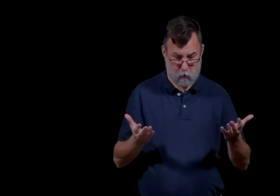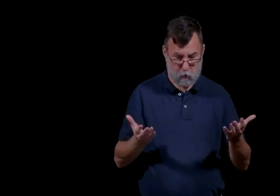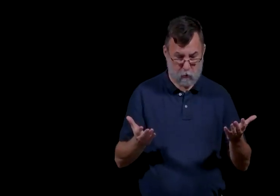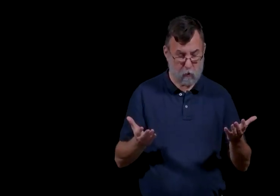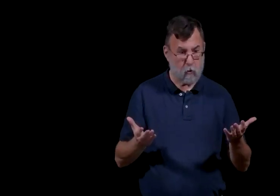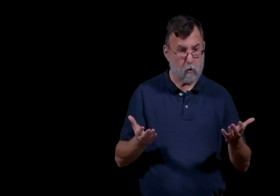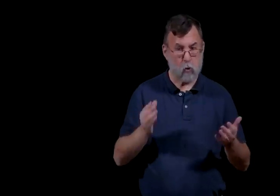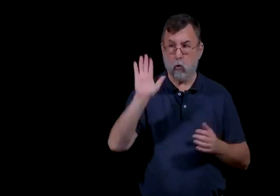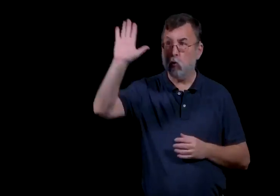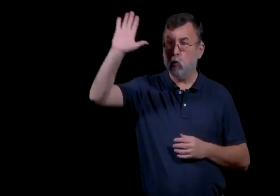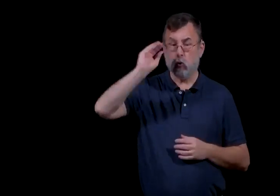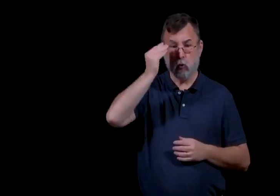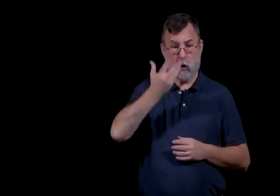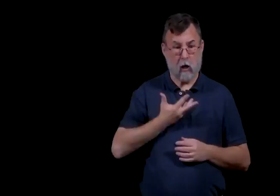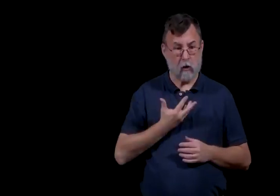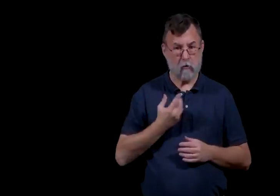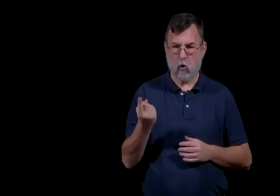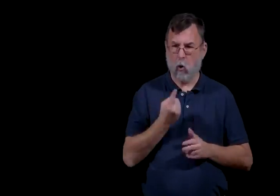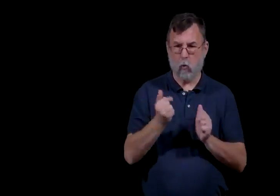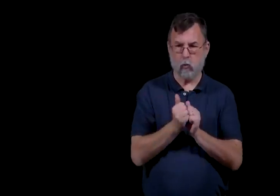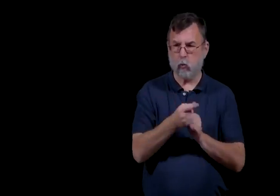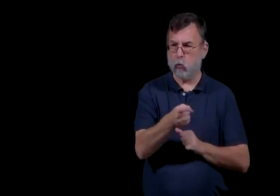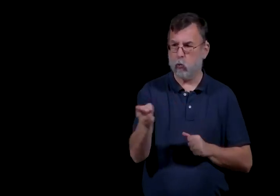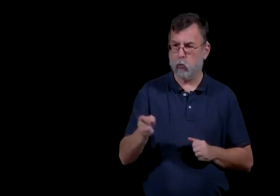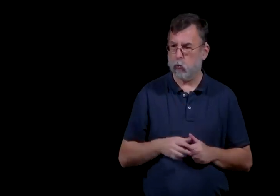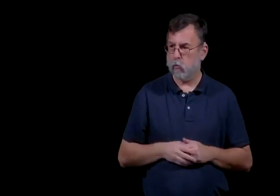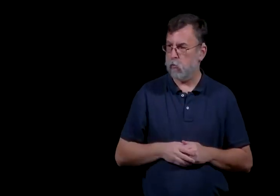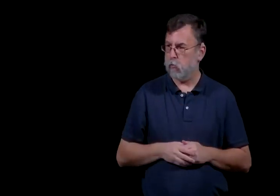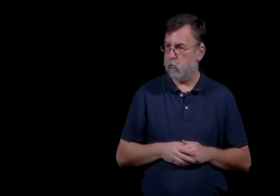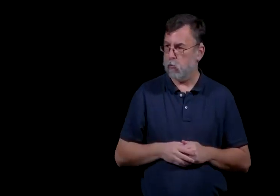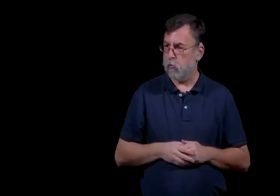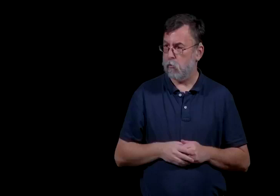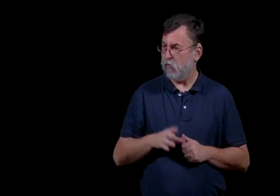When it means that God is good, it means that his grace is always on you.